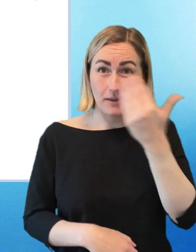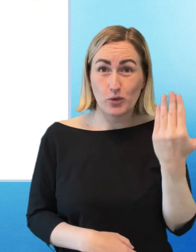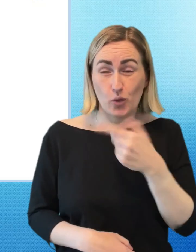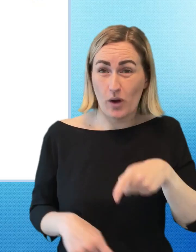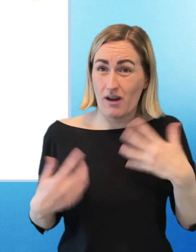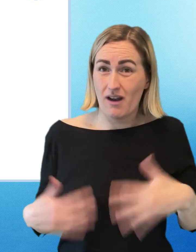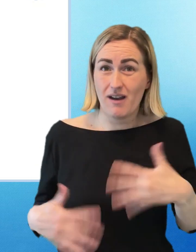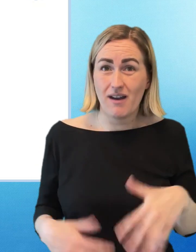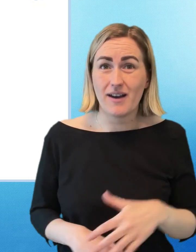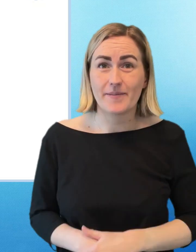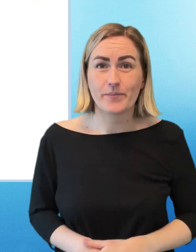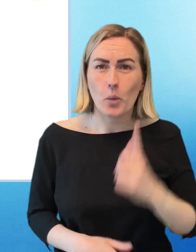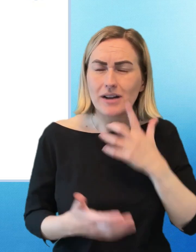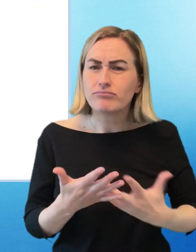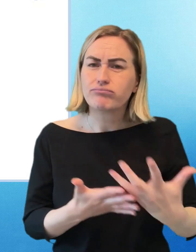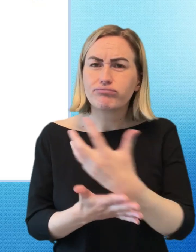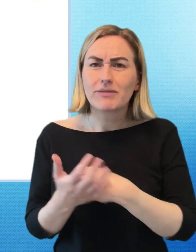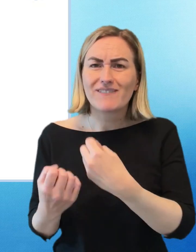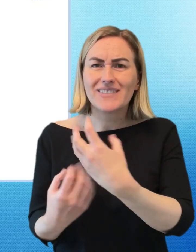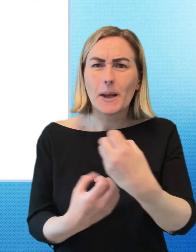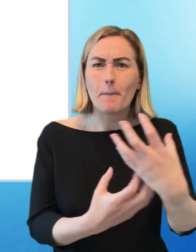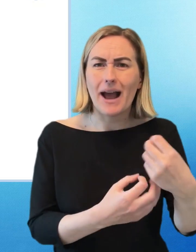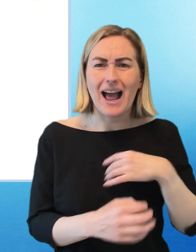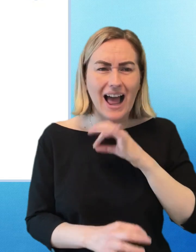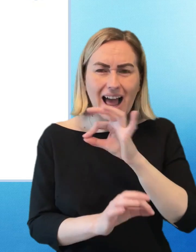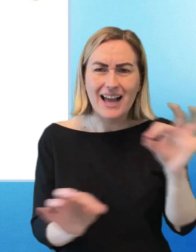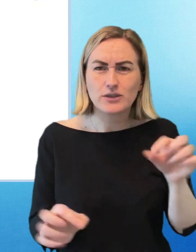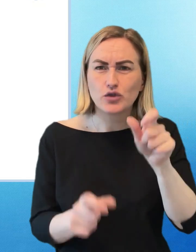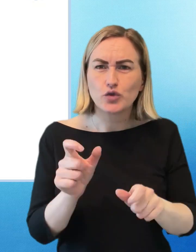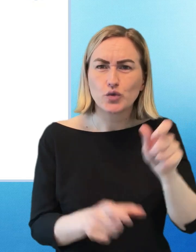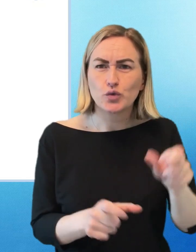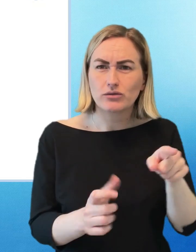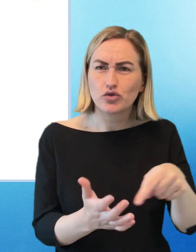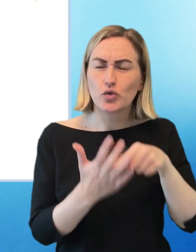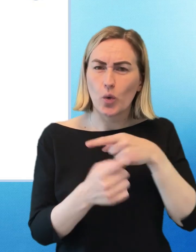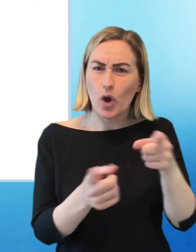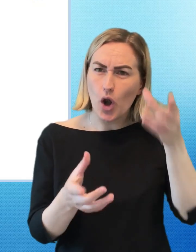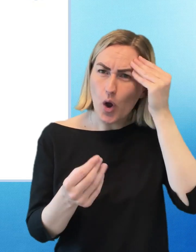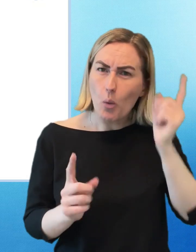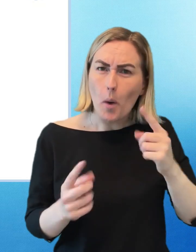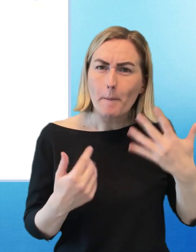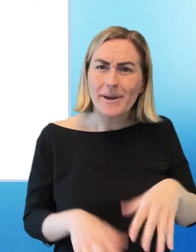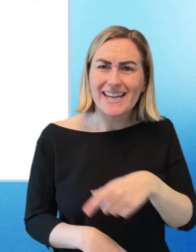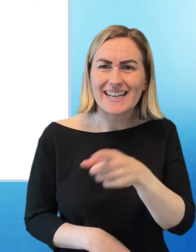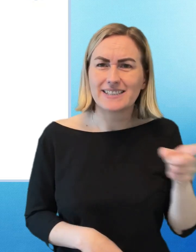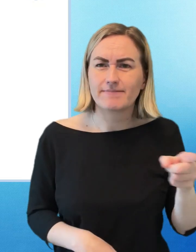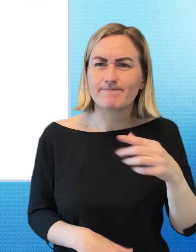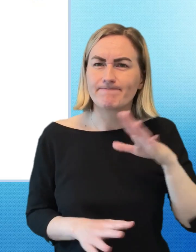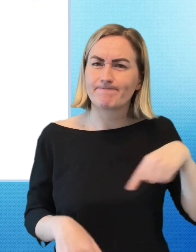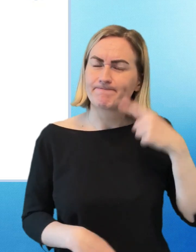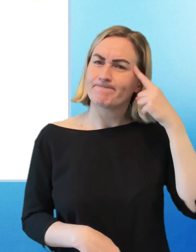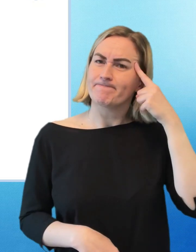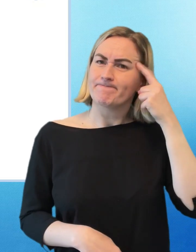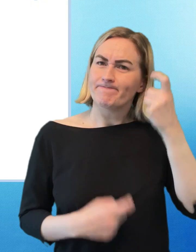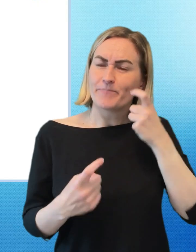In terms of collecting feedback, we were very mindful to consider UDL principles when we were asking students to show us